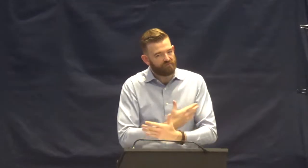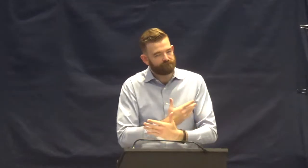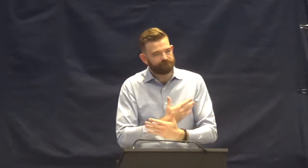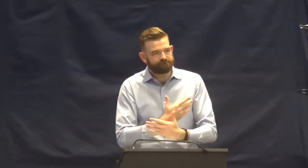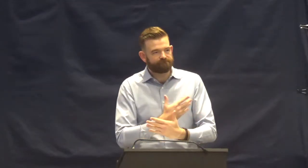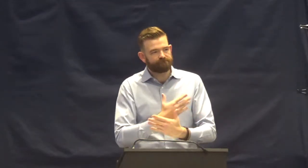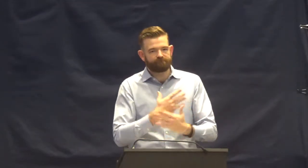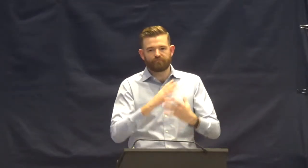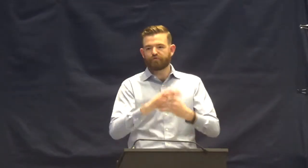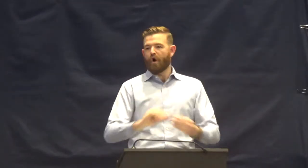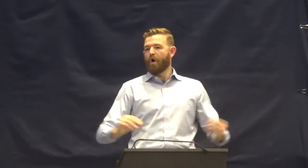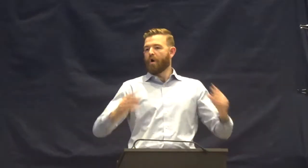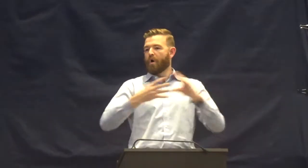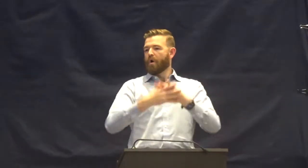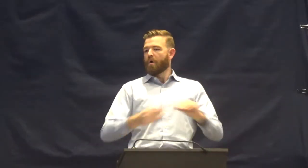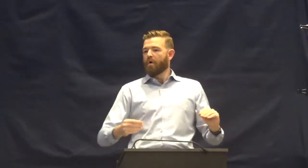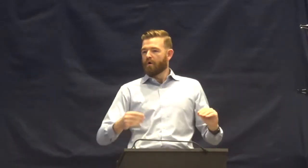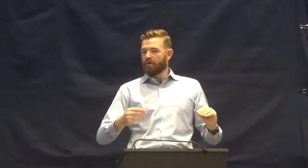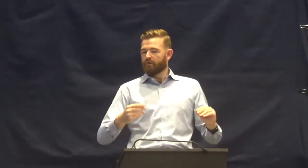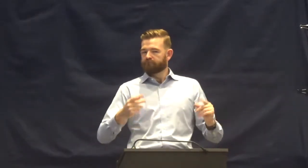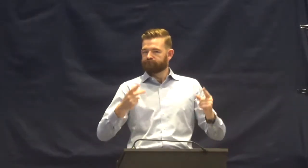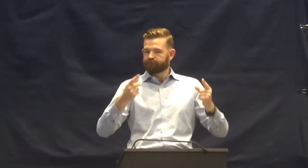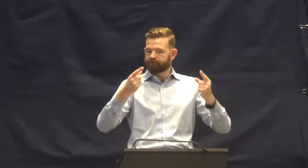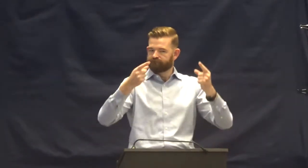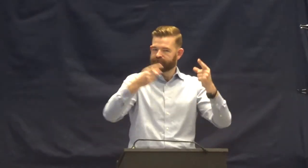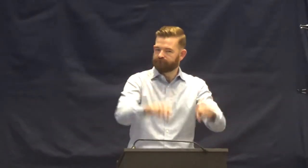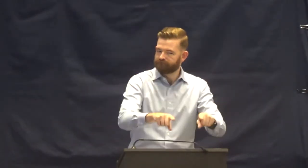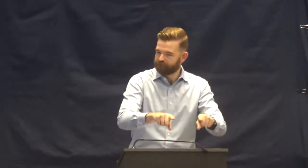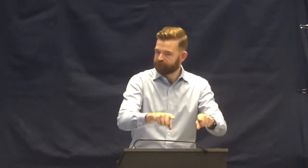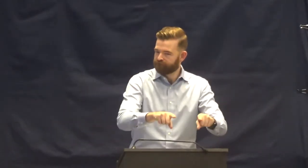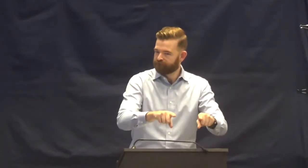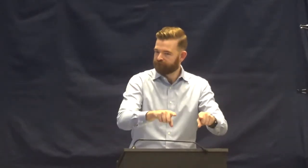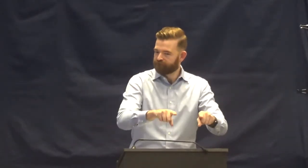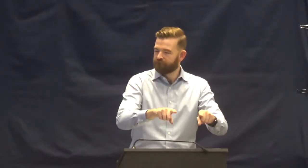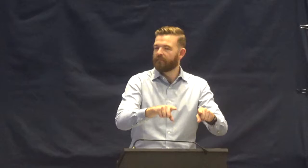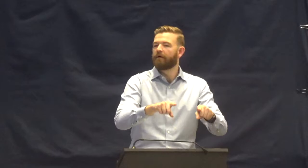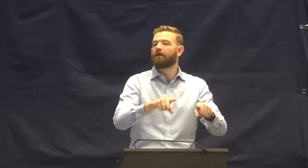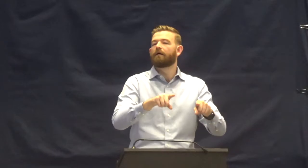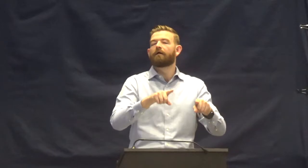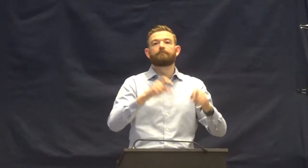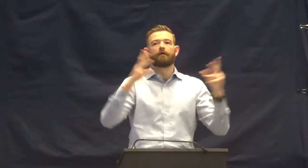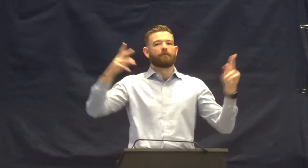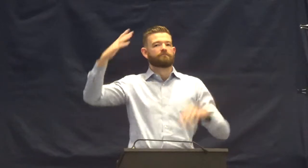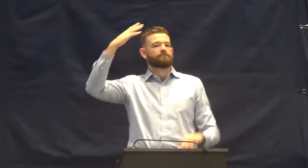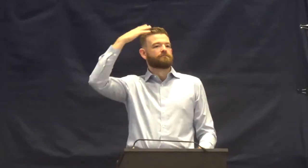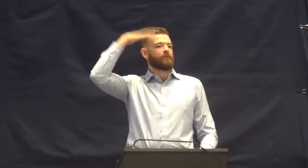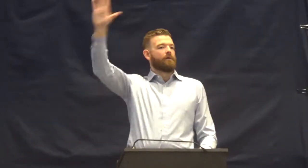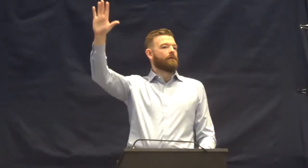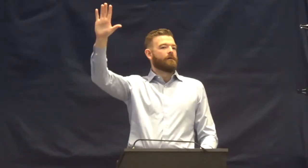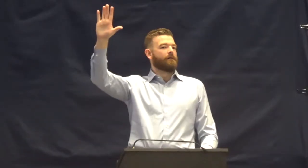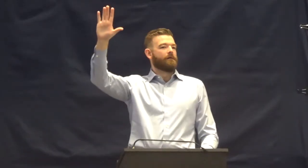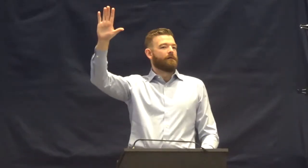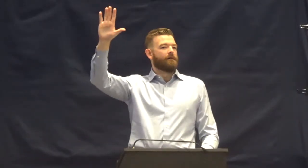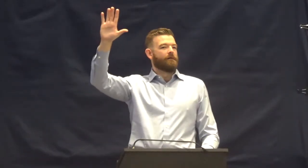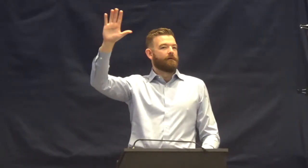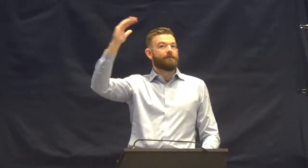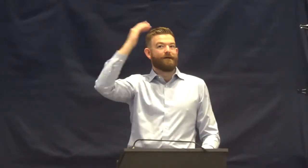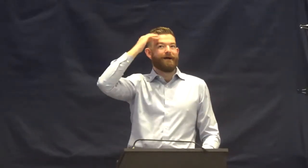Unfortunately, there is also a very dark story that was happening simultaneously that a lot of people are